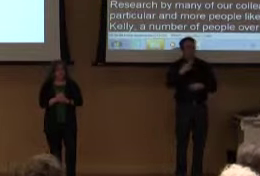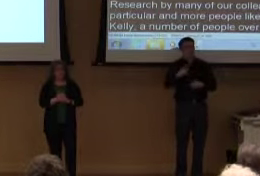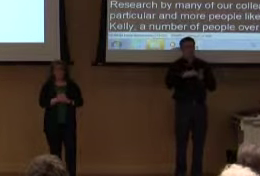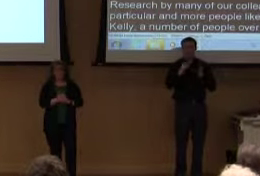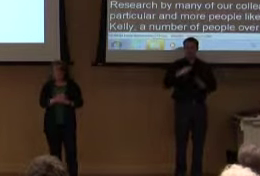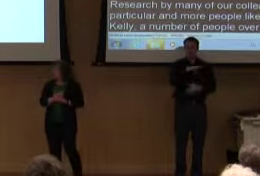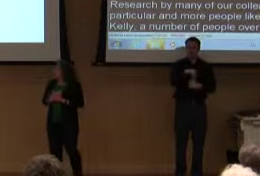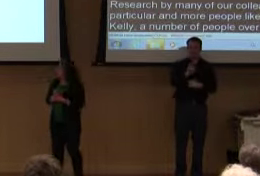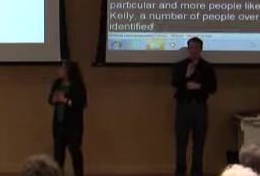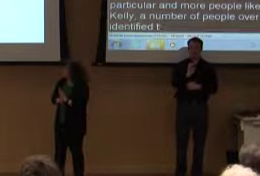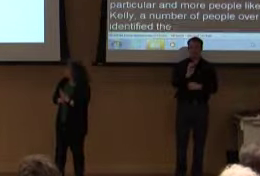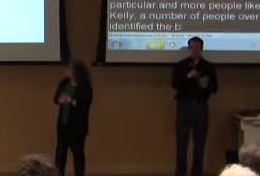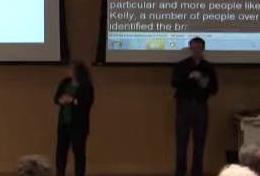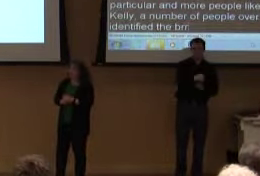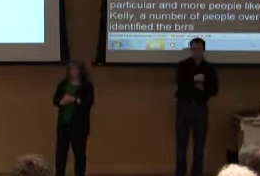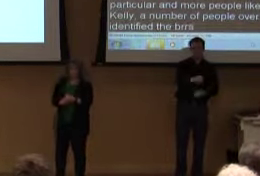in STEM.